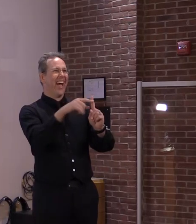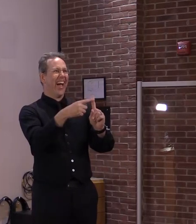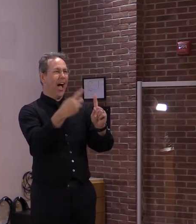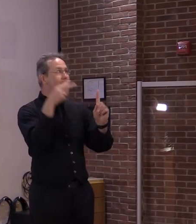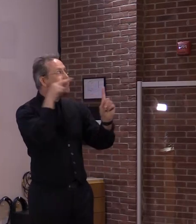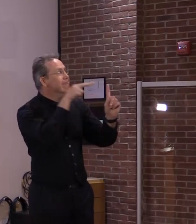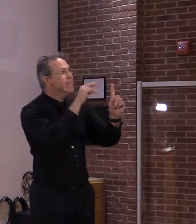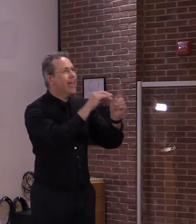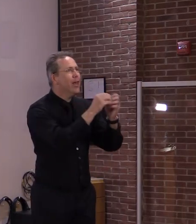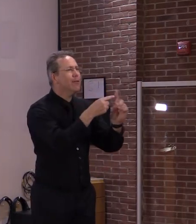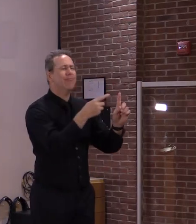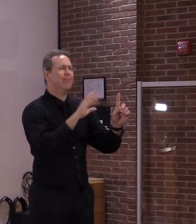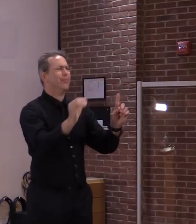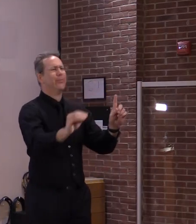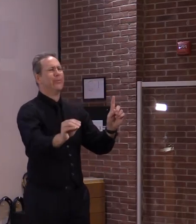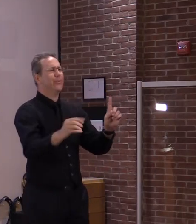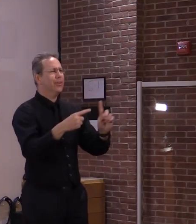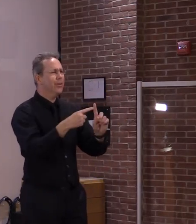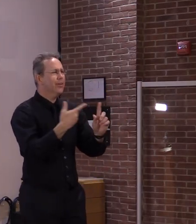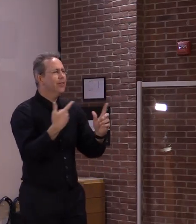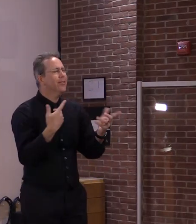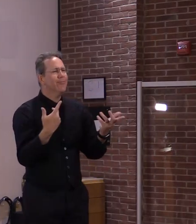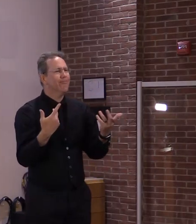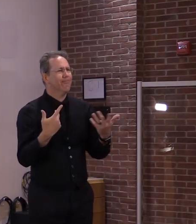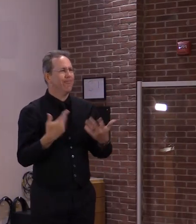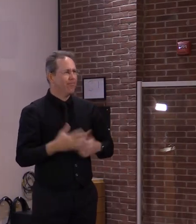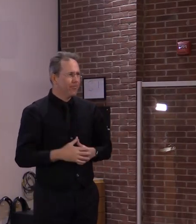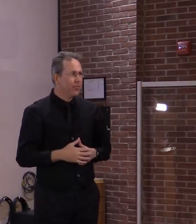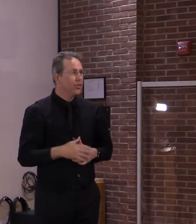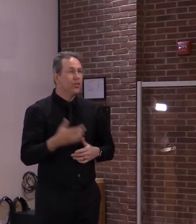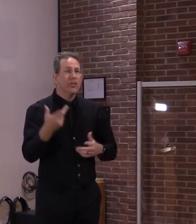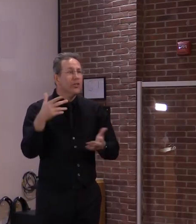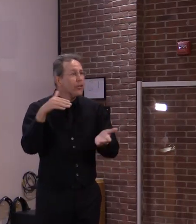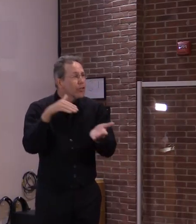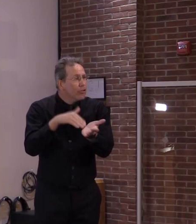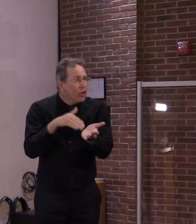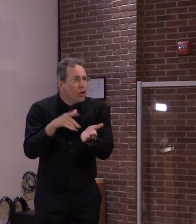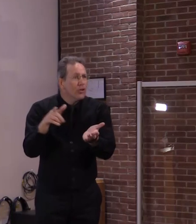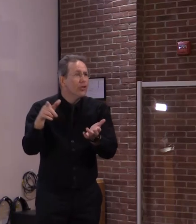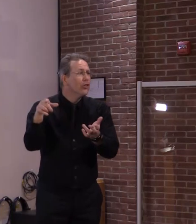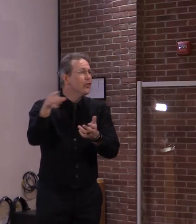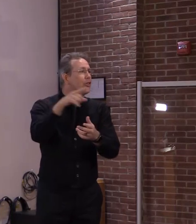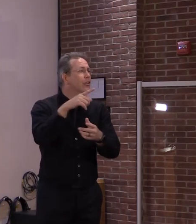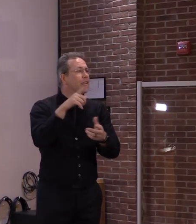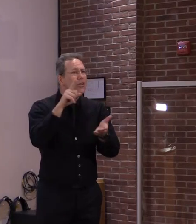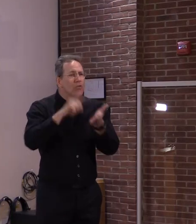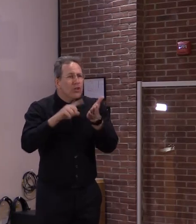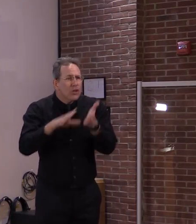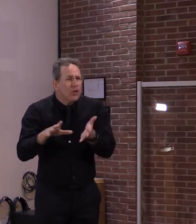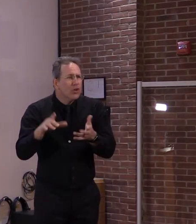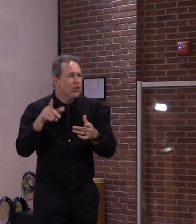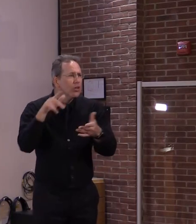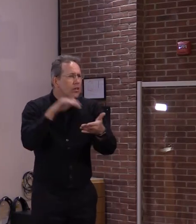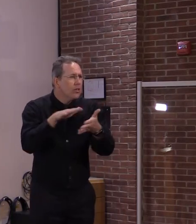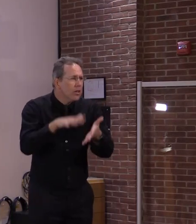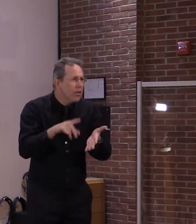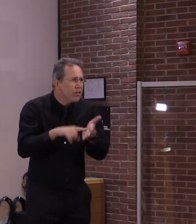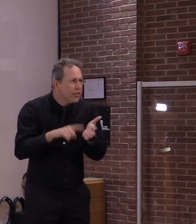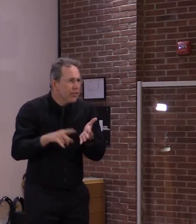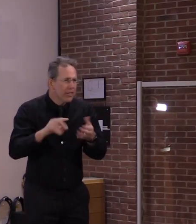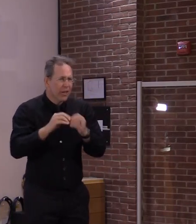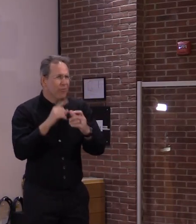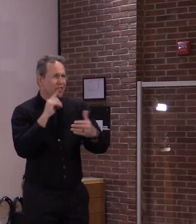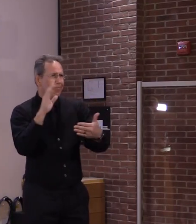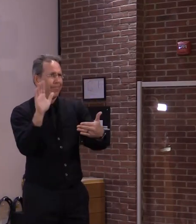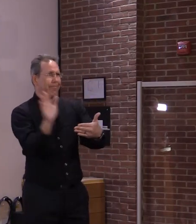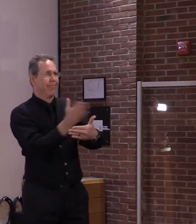the public health community, epidemiology community, infectious disease and virology community. It's really a broader range.